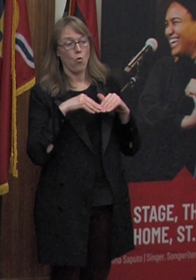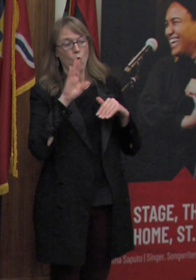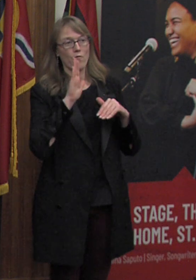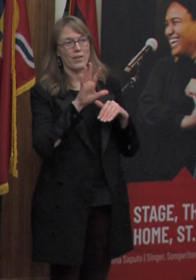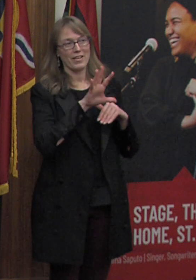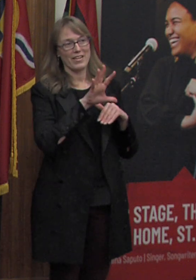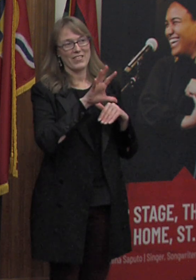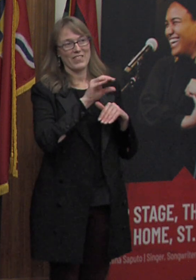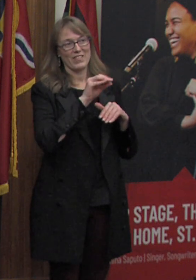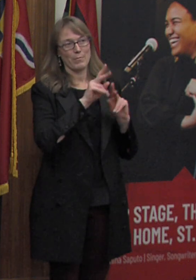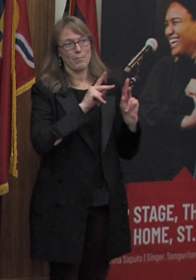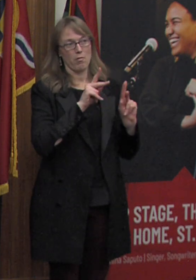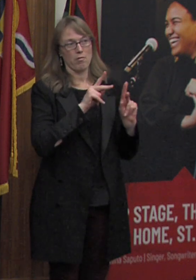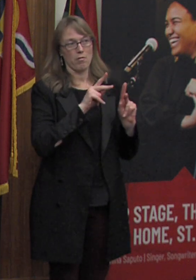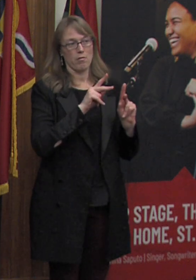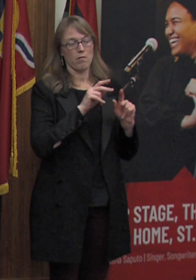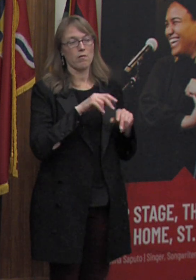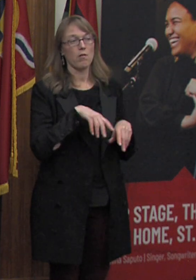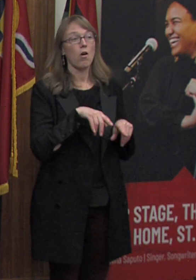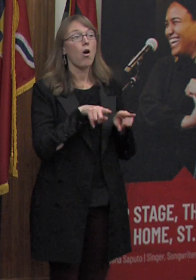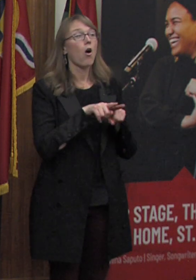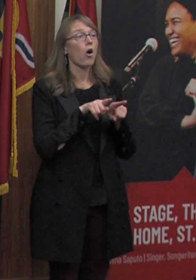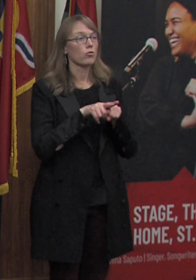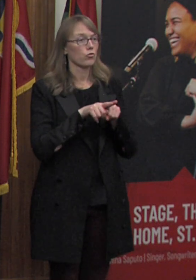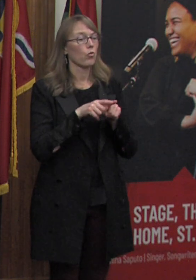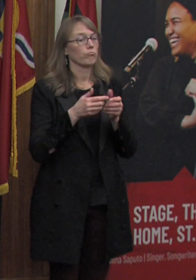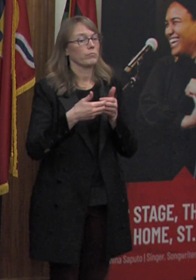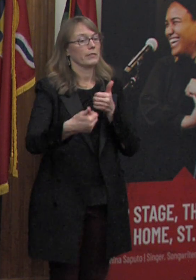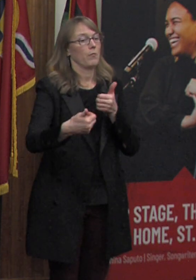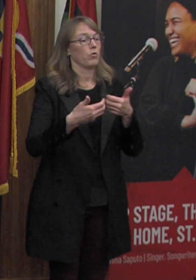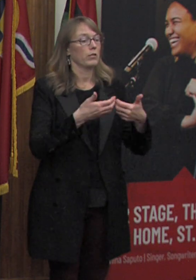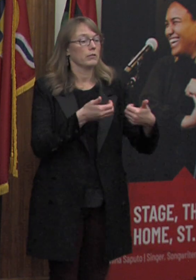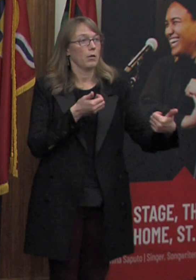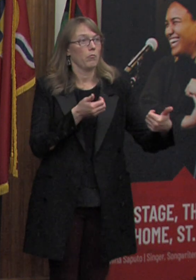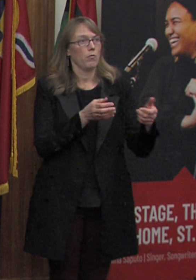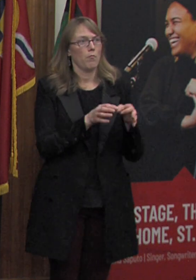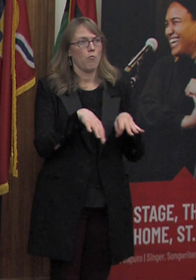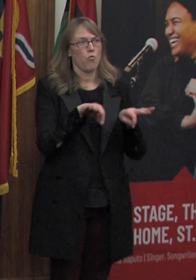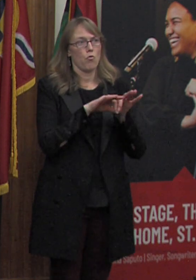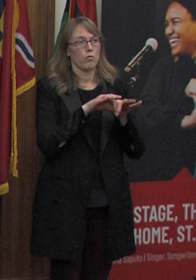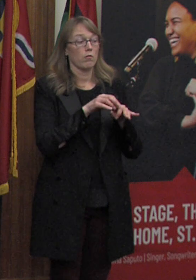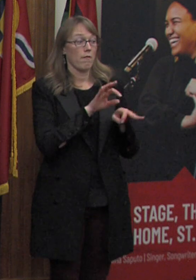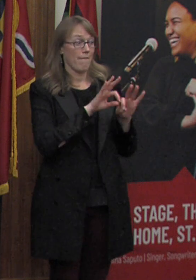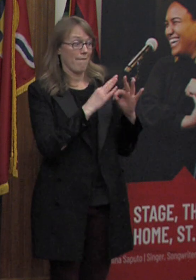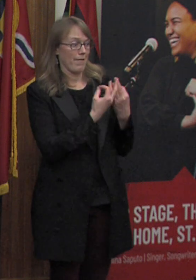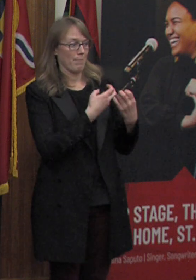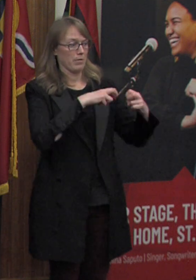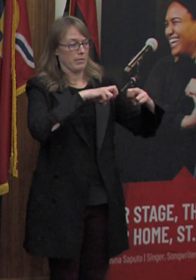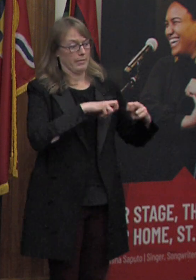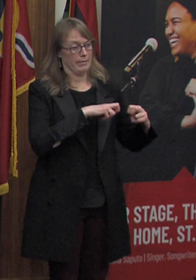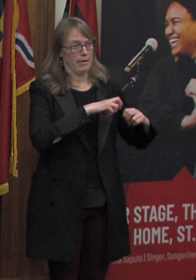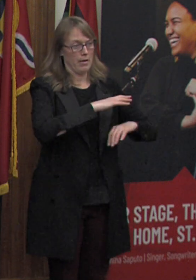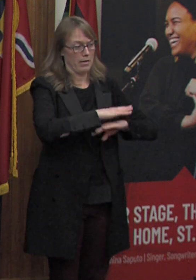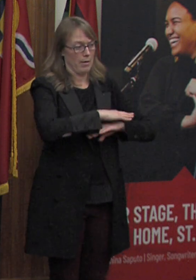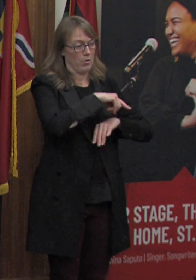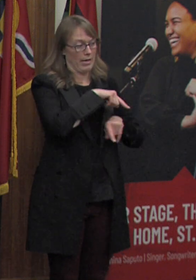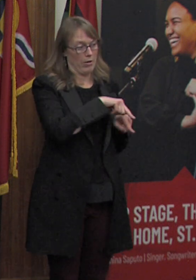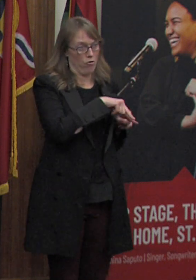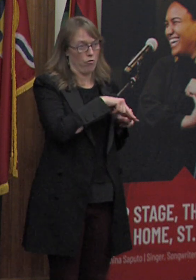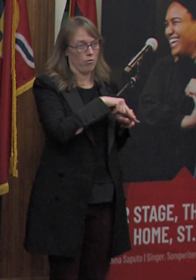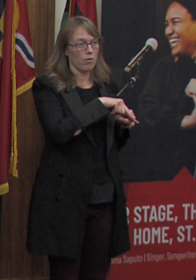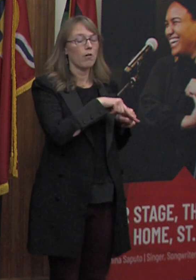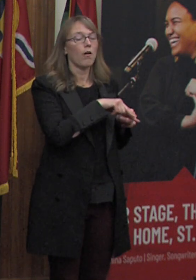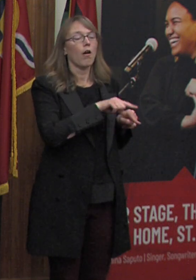should be 6 feet away. So we're encouraging the spacing of that. That is a decision that we will